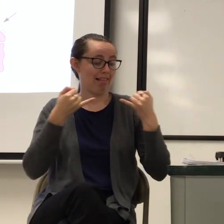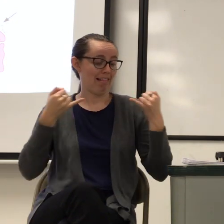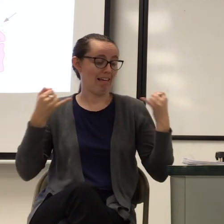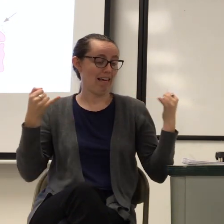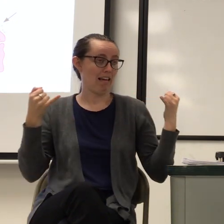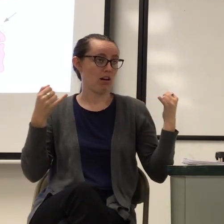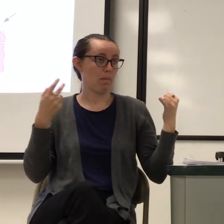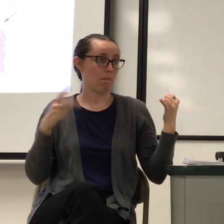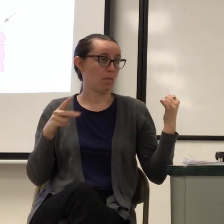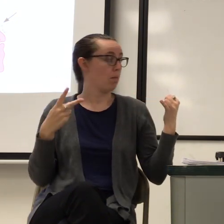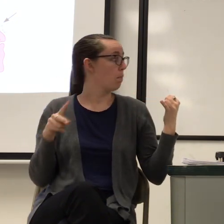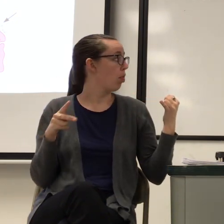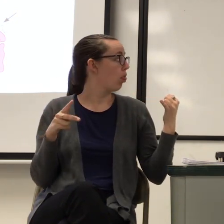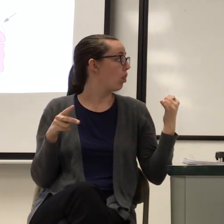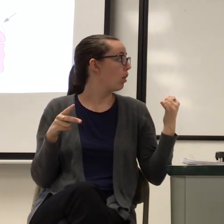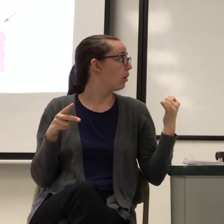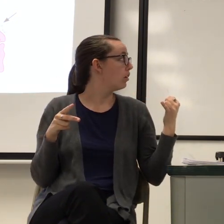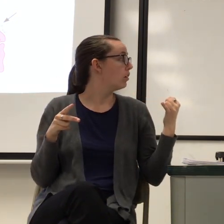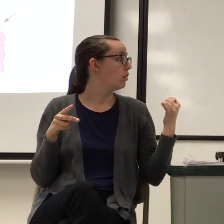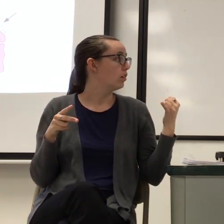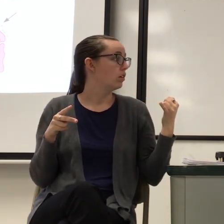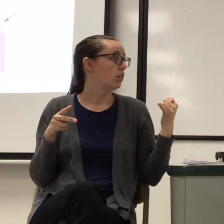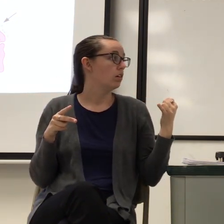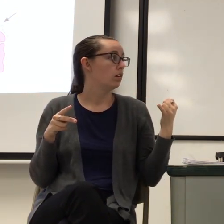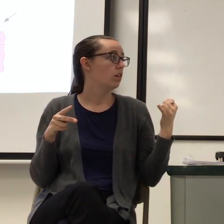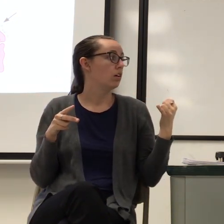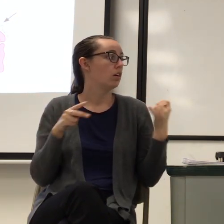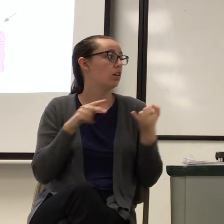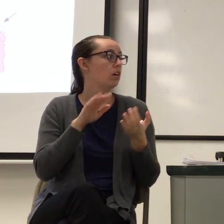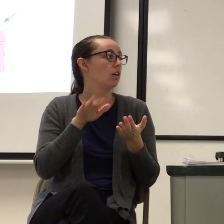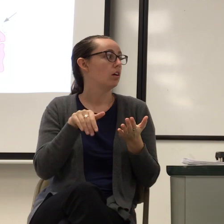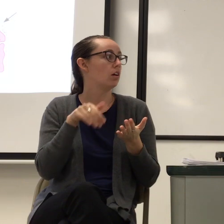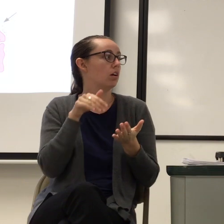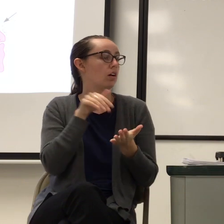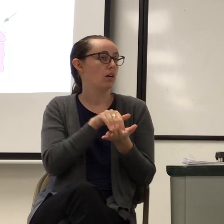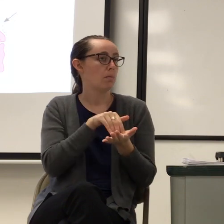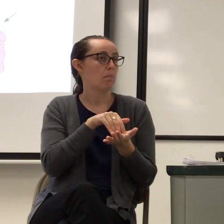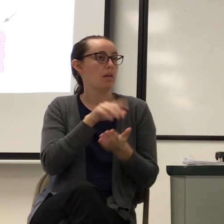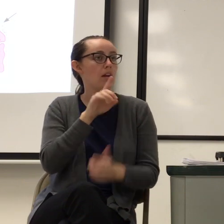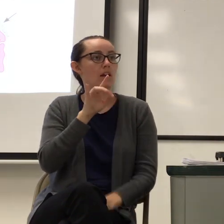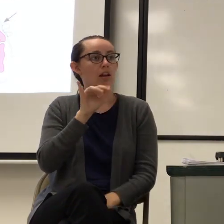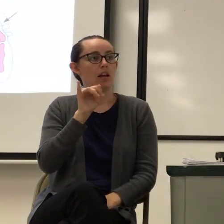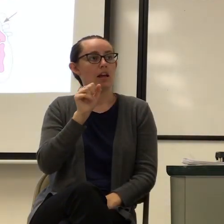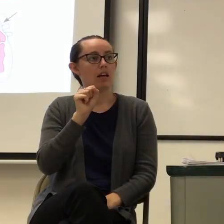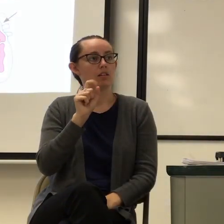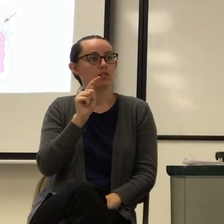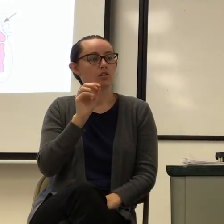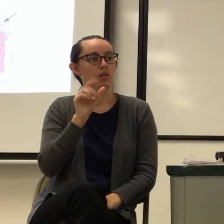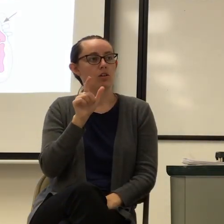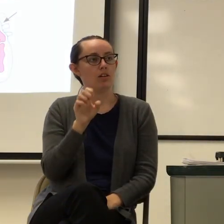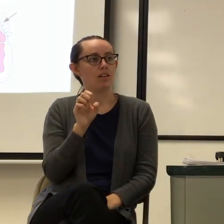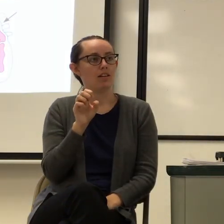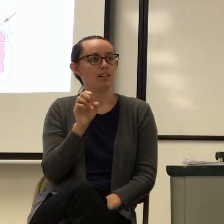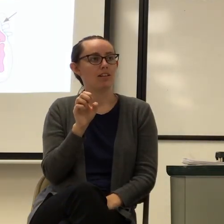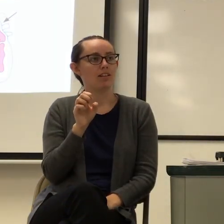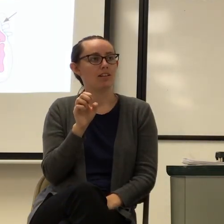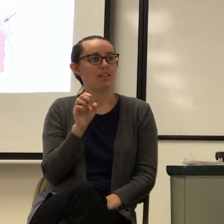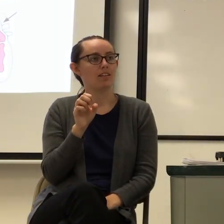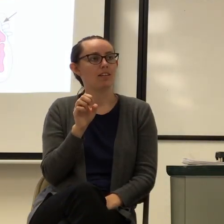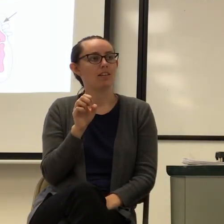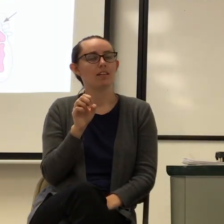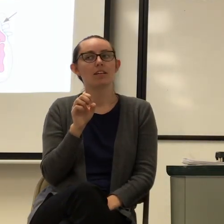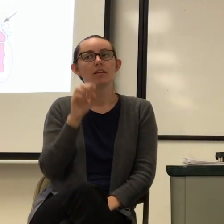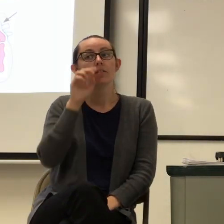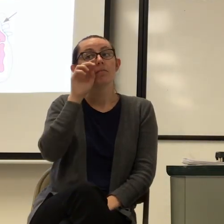purple line for mid-diastole, where you're filling the ventricles with blood